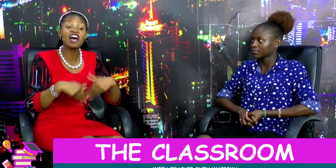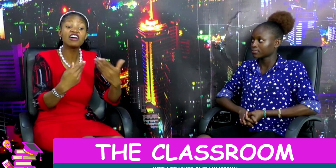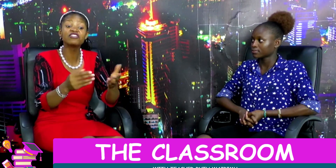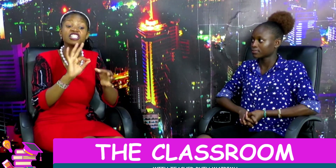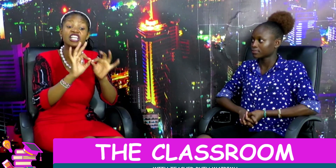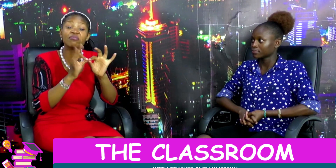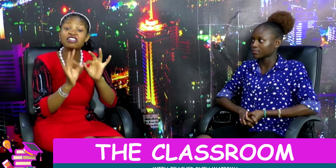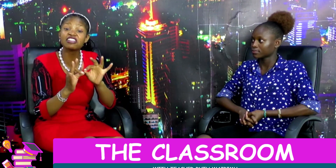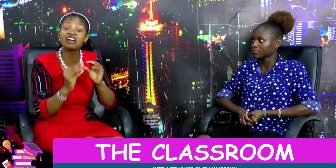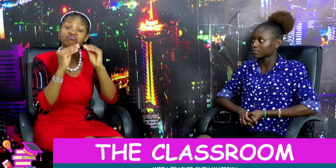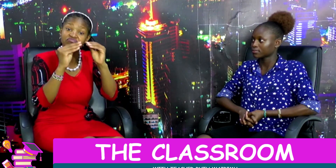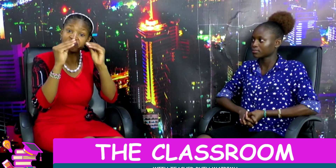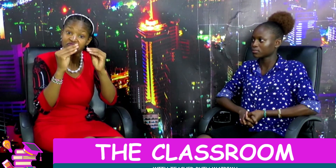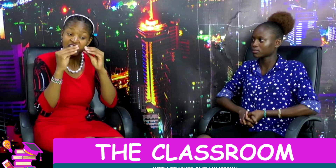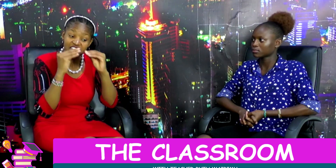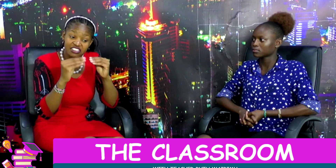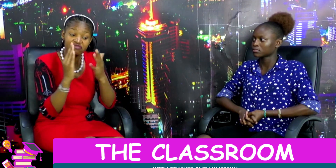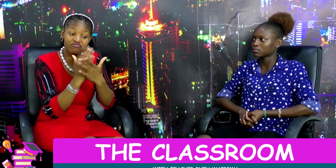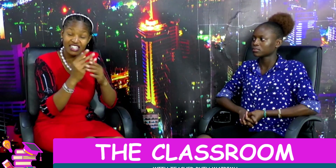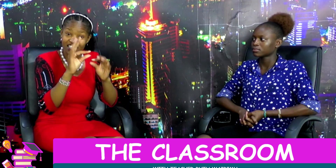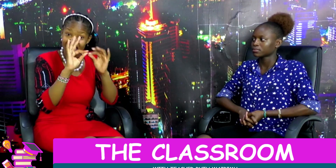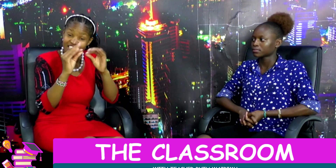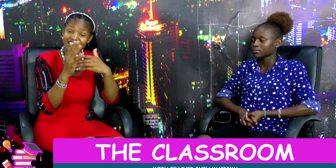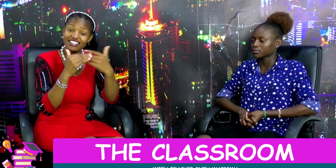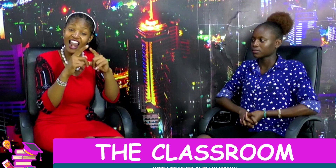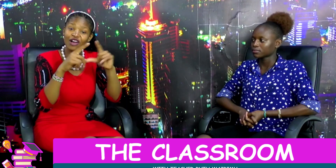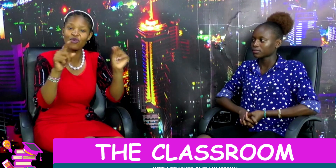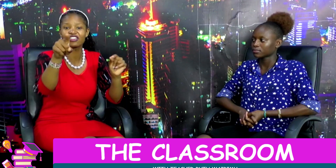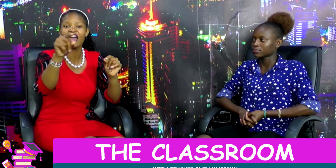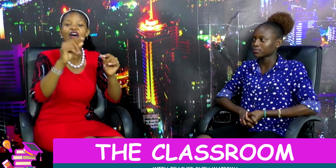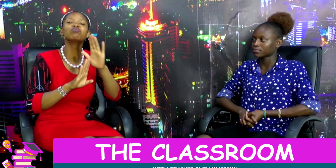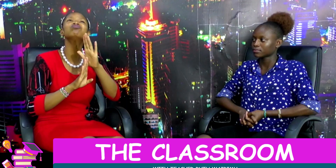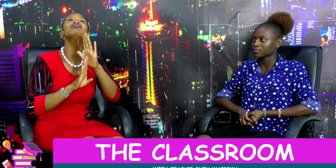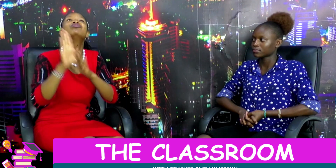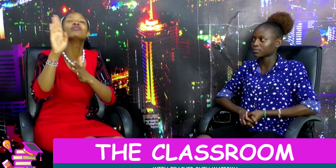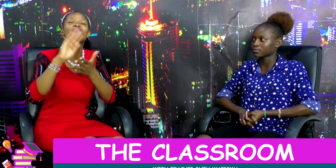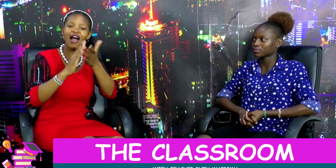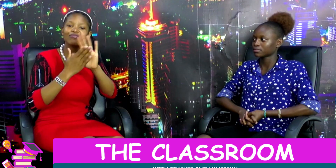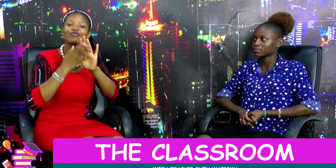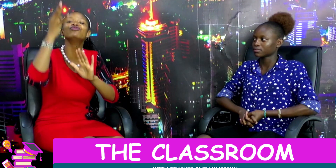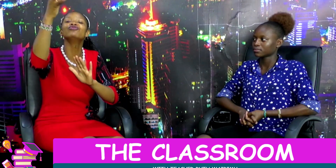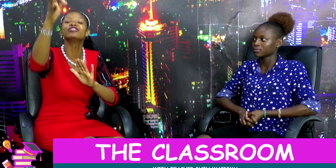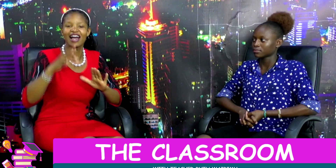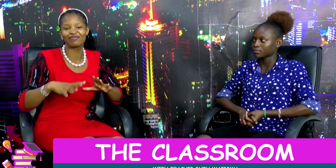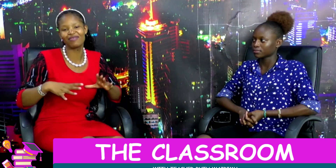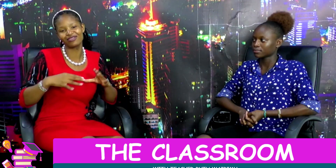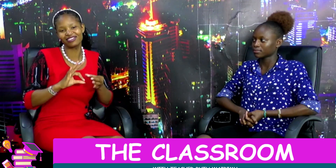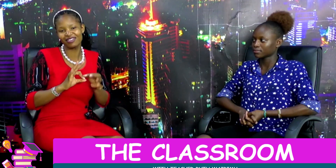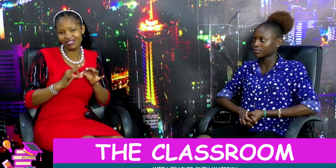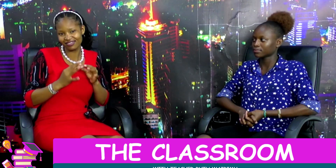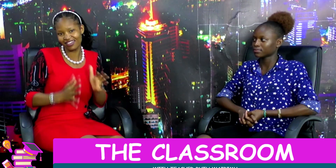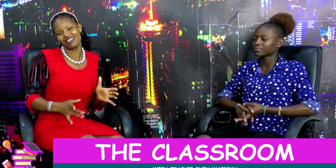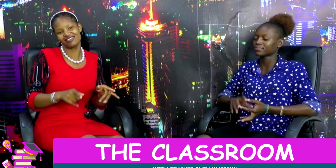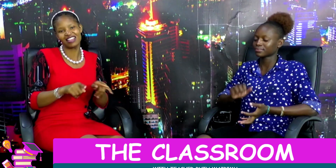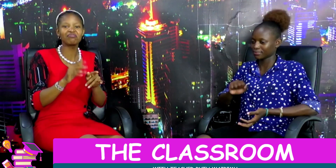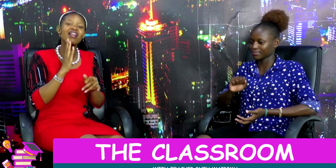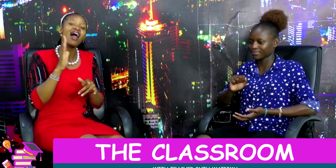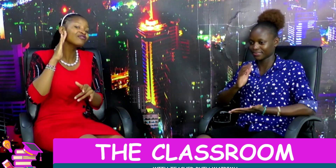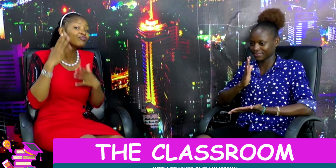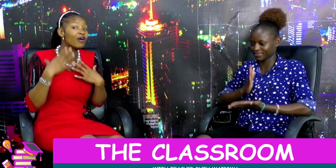of the selfishness, everything becomes perfect. When we're teaching maybe sign language, when we teach you sign language, then in future you can even